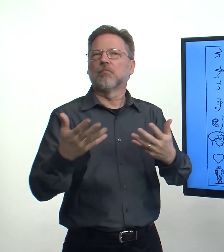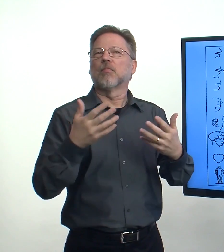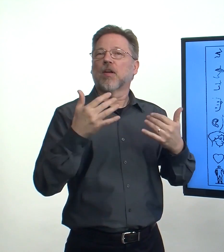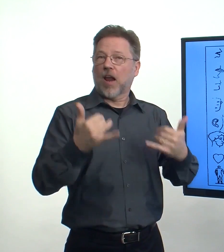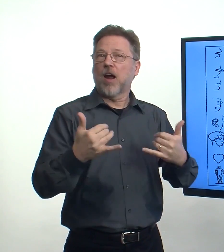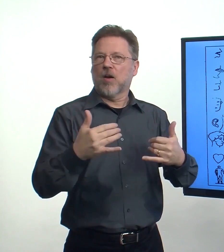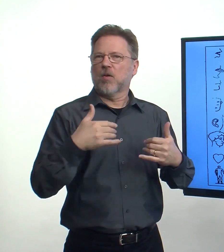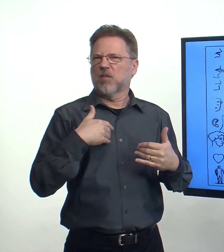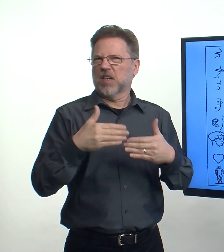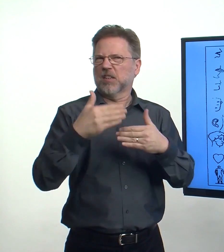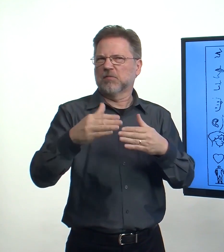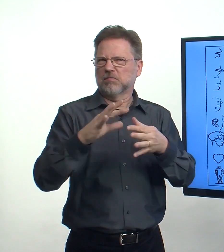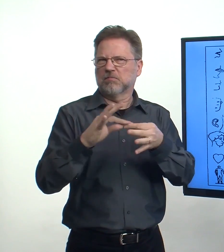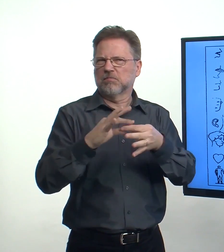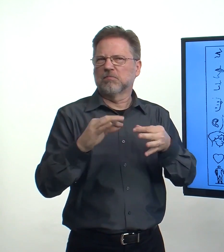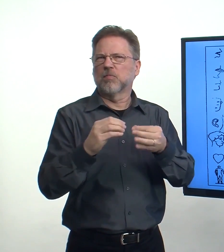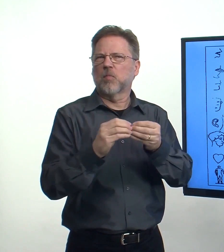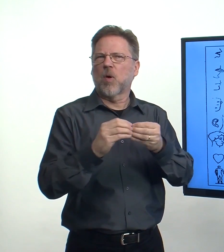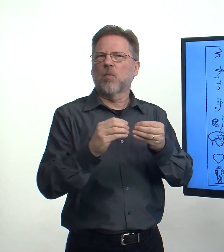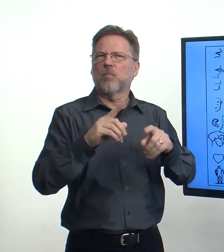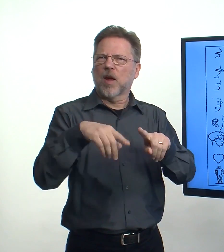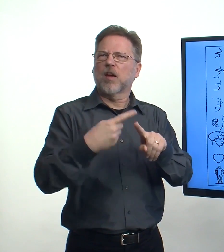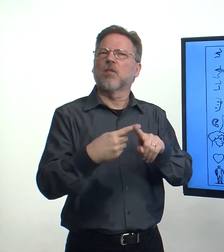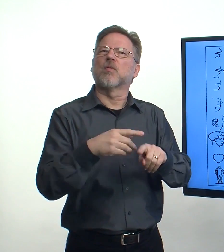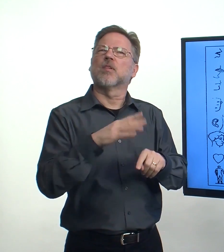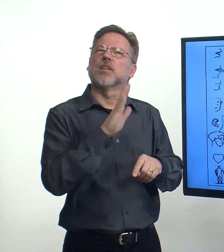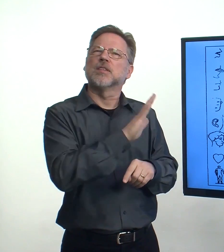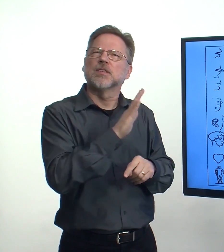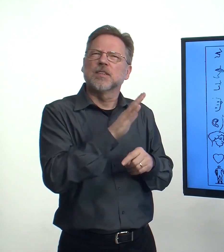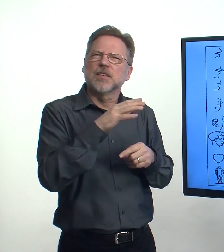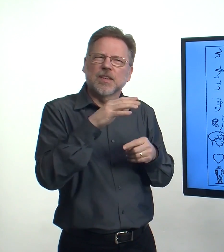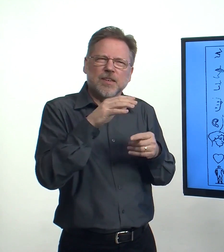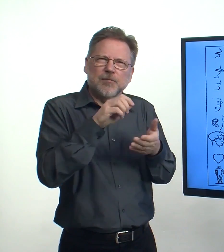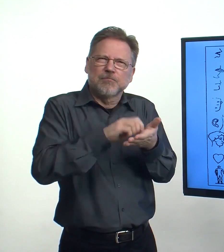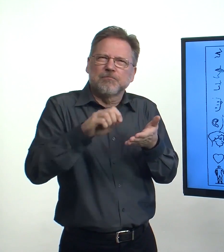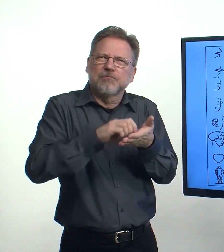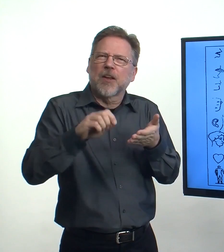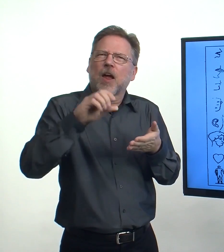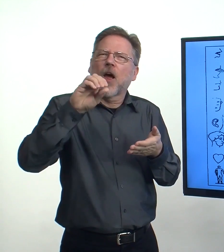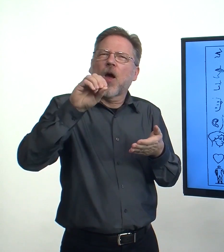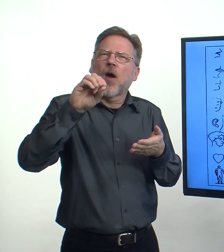Next, I'll talk more about Bébillon's orthography.